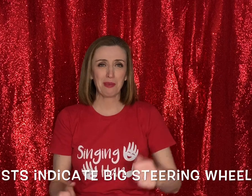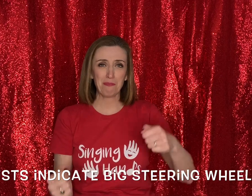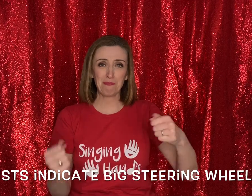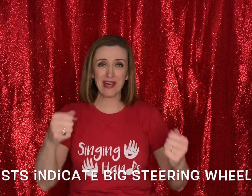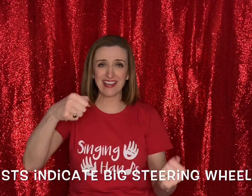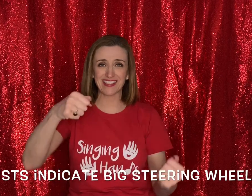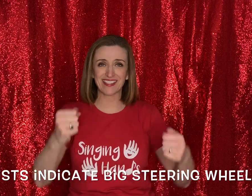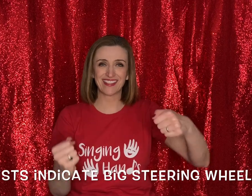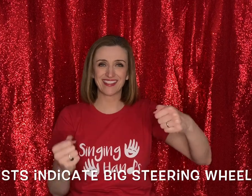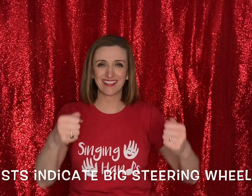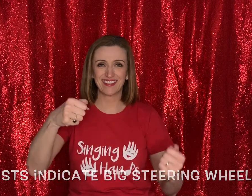Bus.